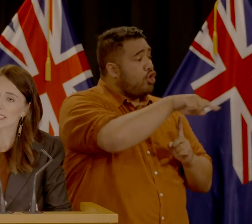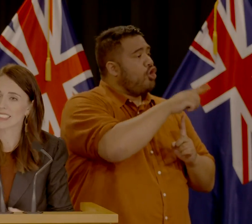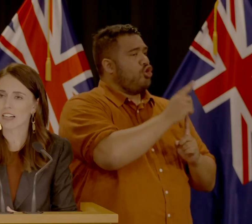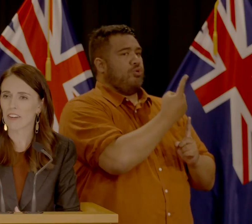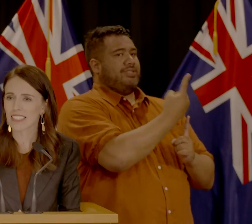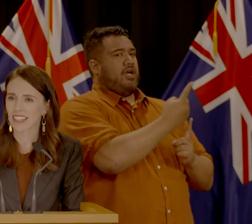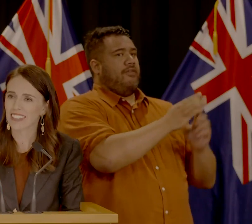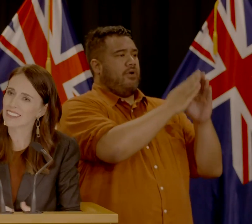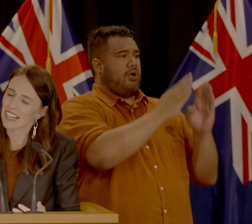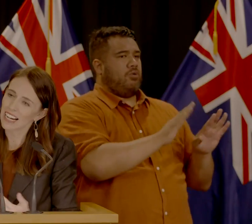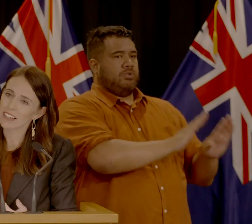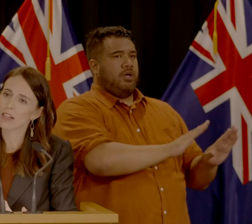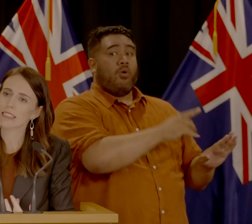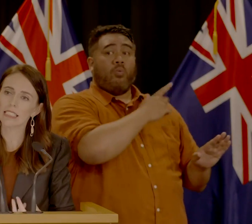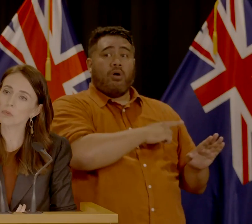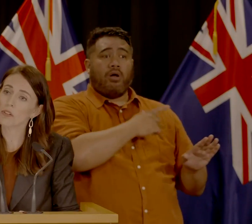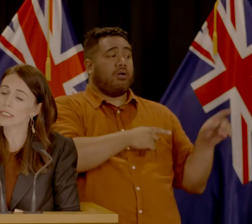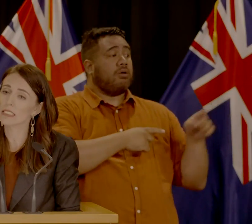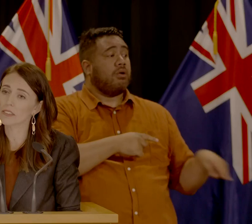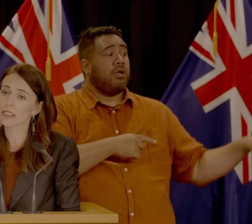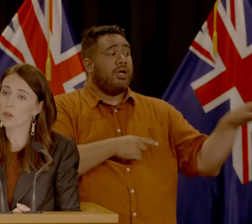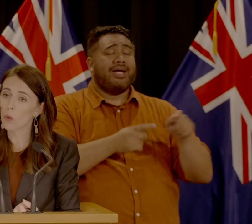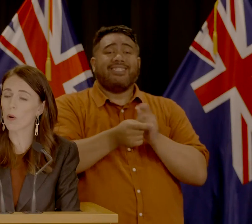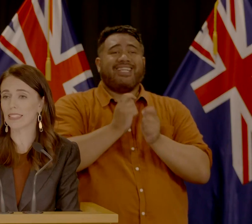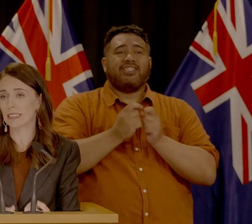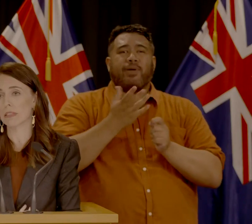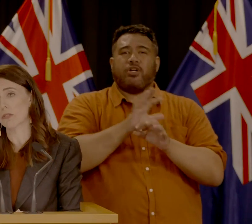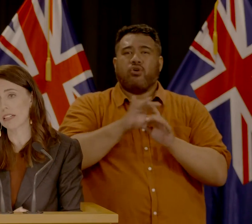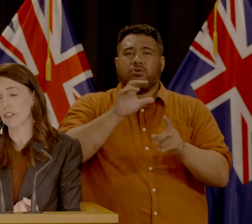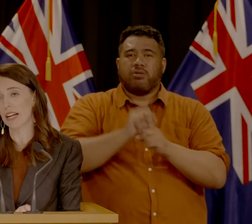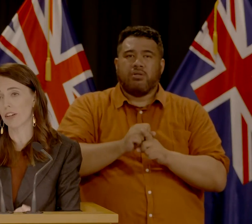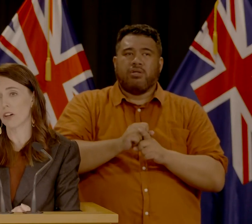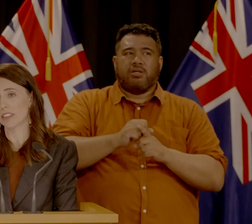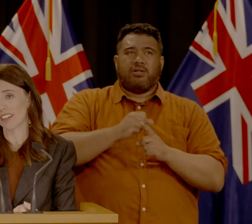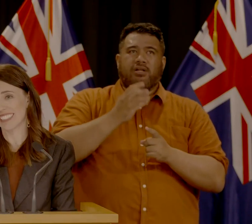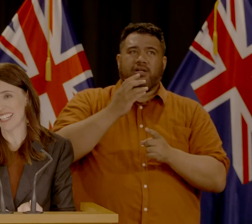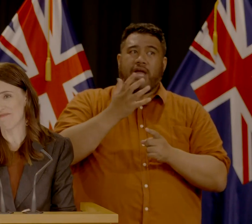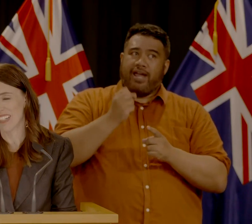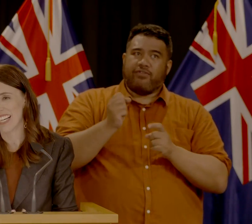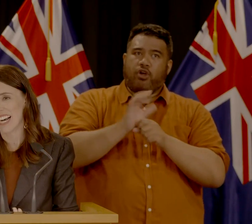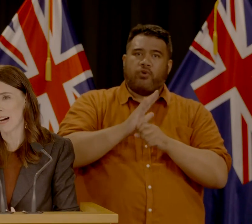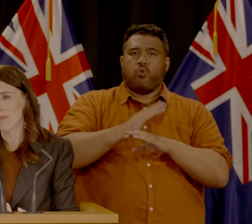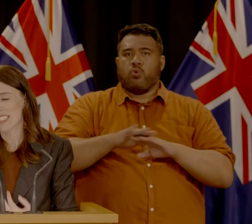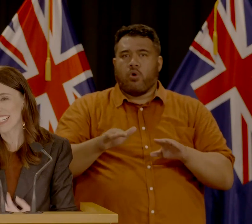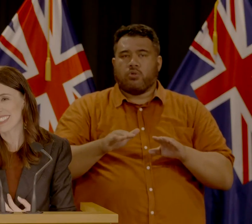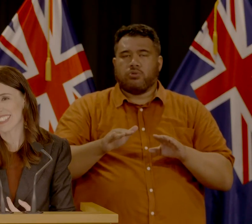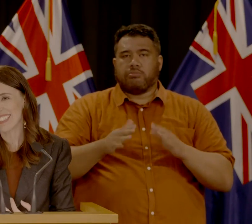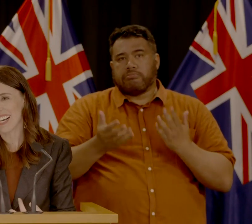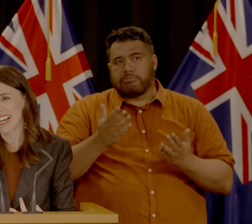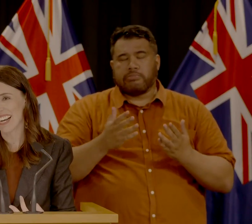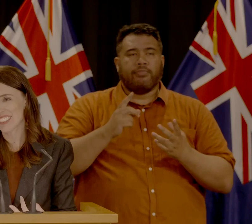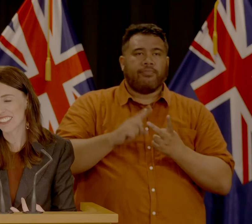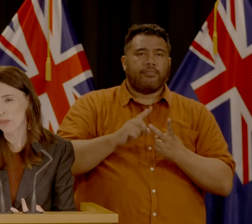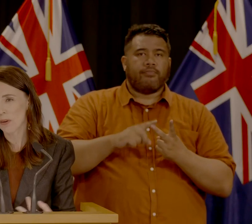reason they're asked to self-isolate is a test won't necessarily always demonstrate if you have COVID-19.